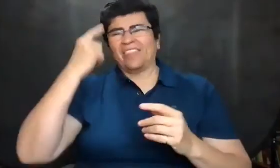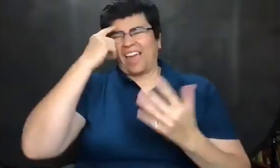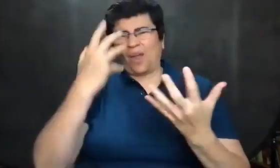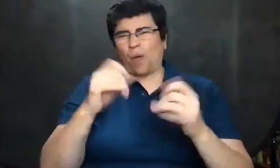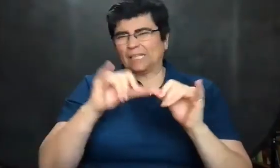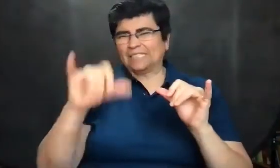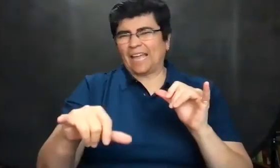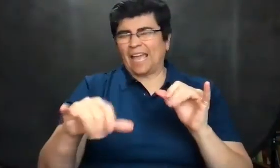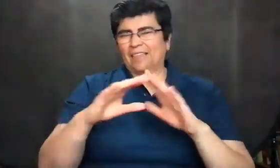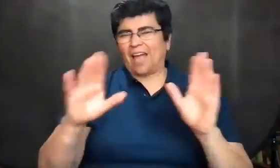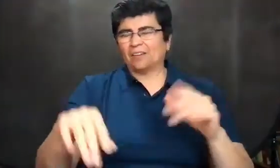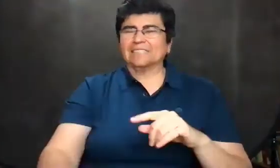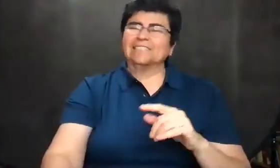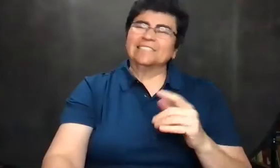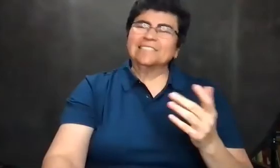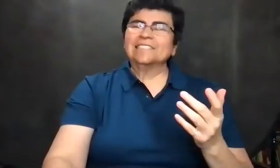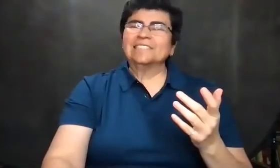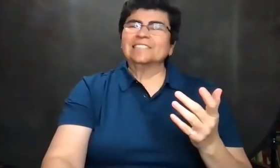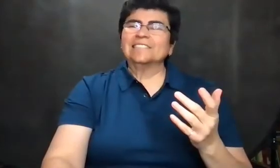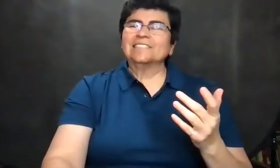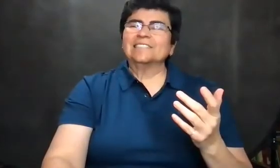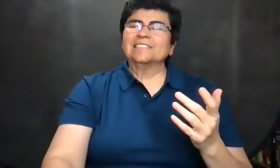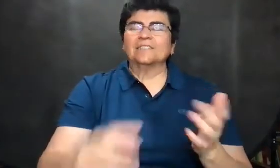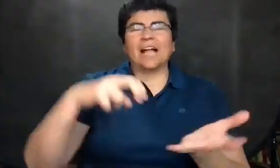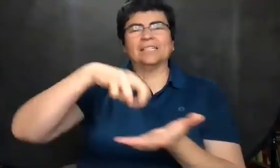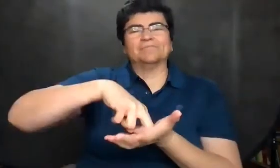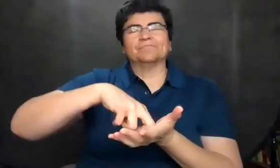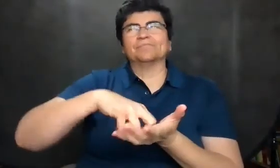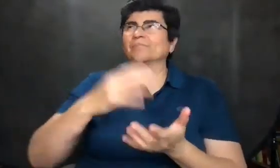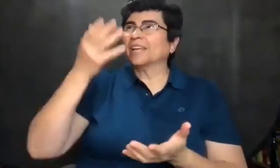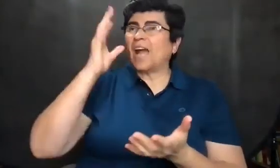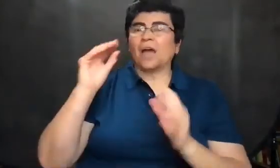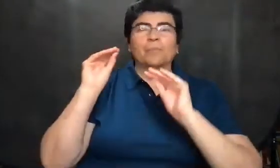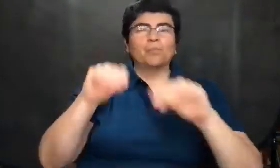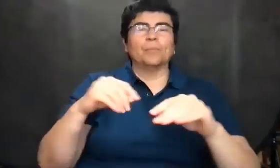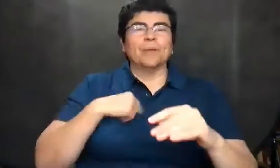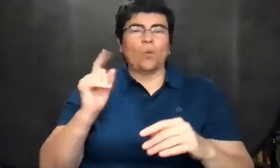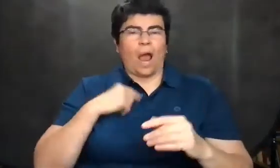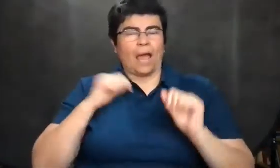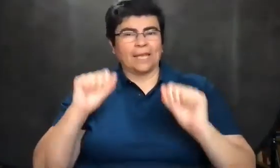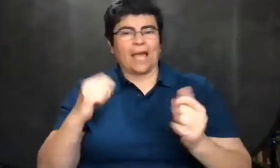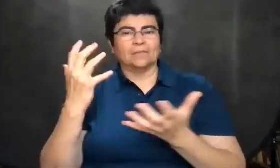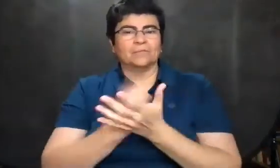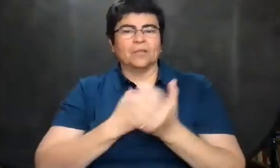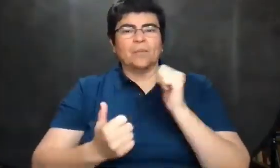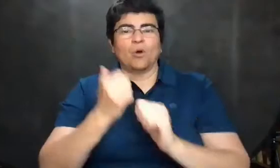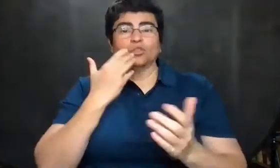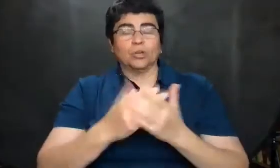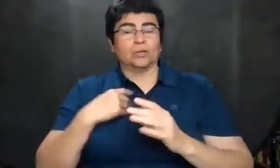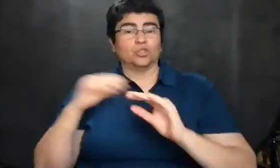I got it down on my knees and I said, God, please put me wherever I can do the most good. God put me in this little senior townhouse.